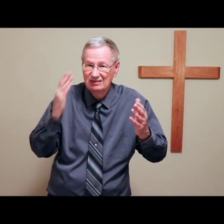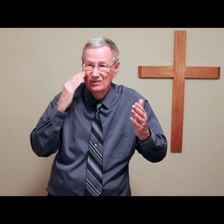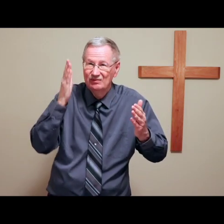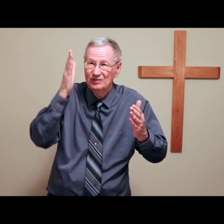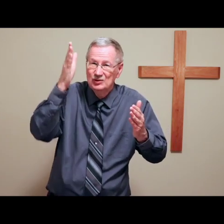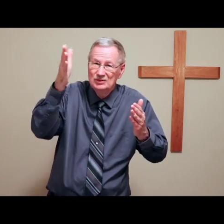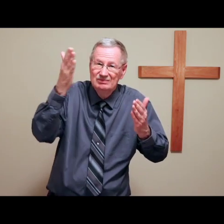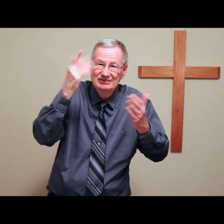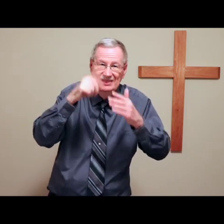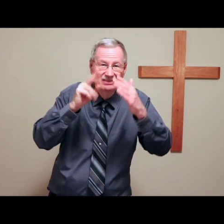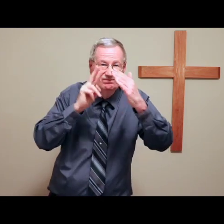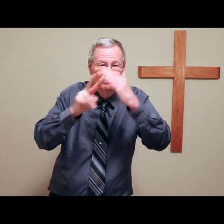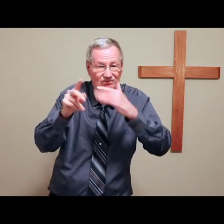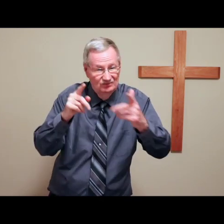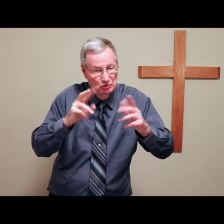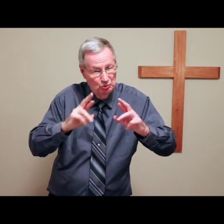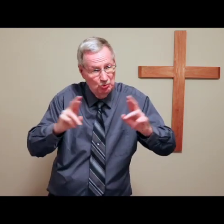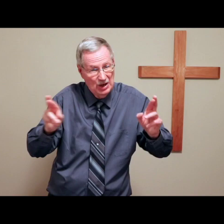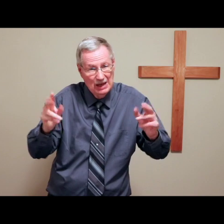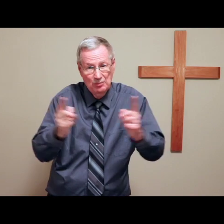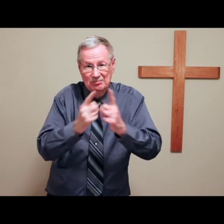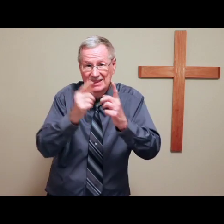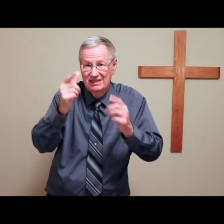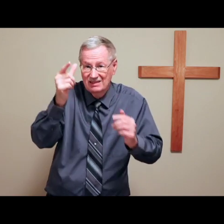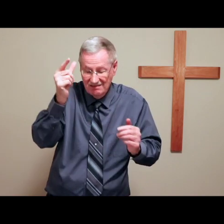ready to meet God?"